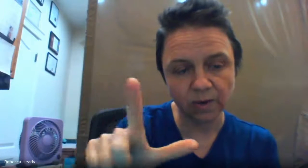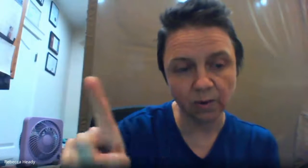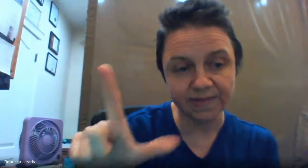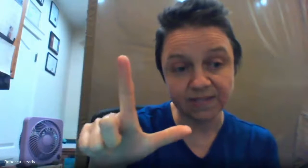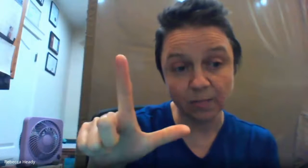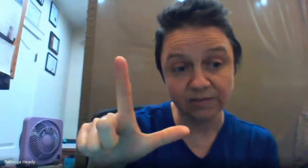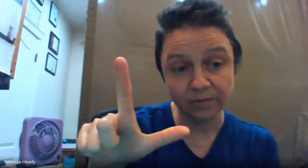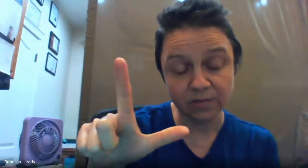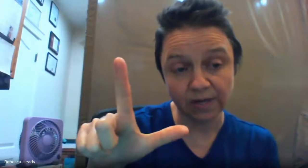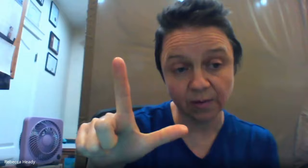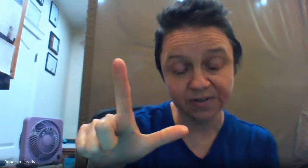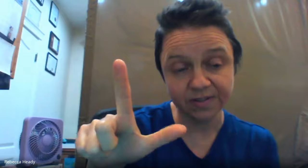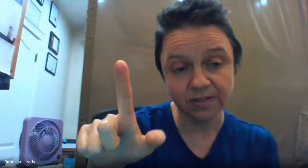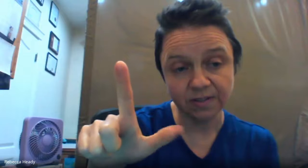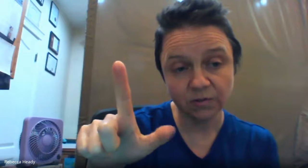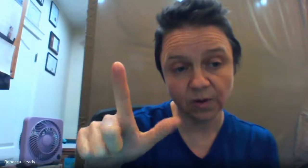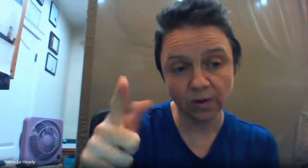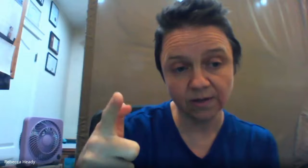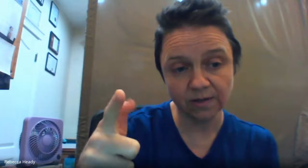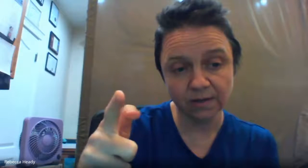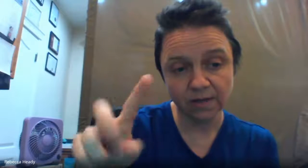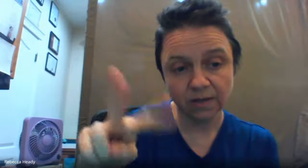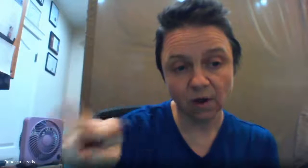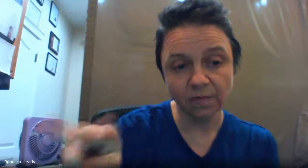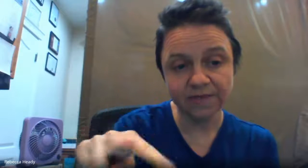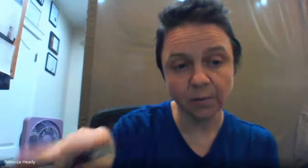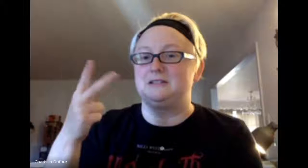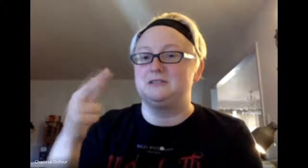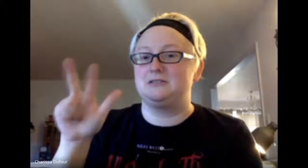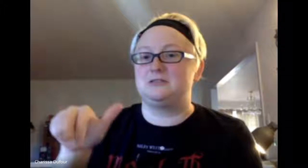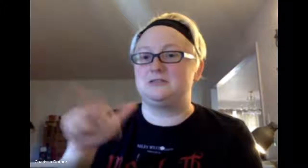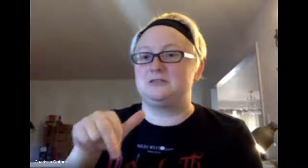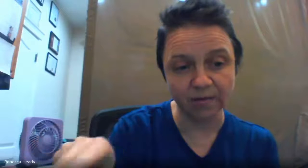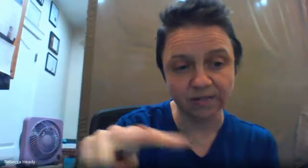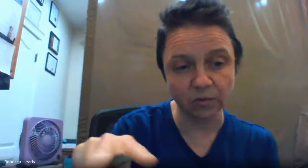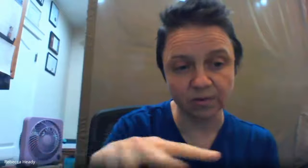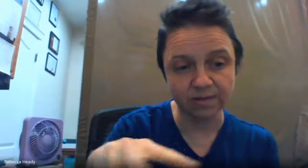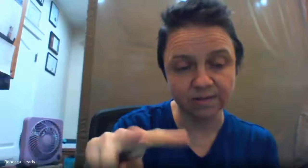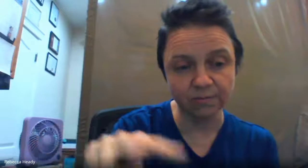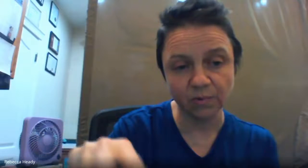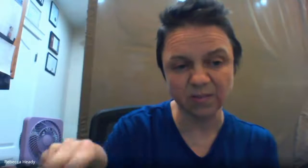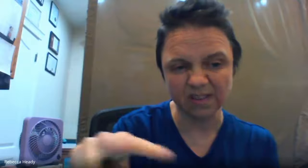base for the 20 numbers. 21. Okay. All the double numbers are just bounced or mostly bounced. 22.